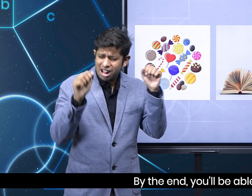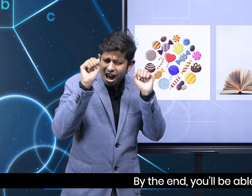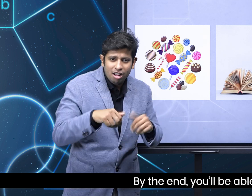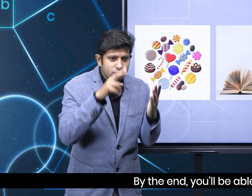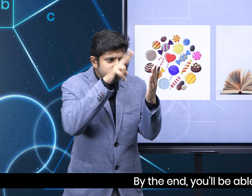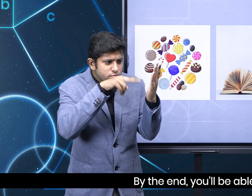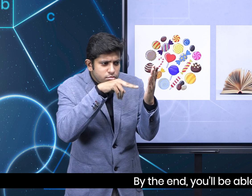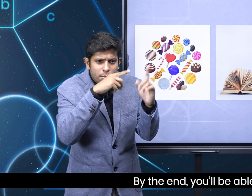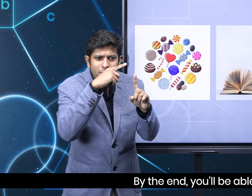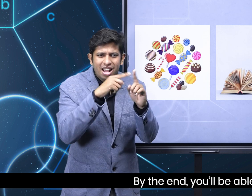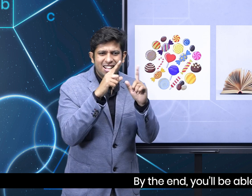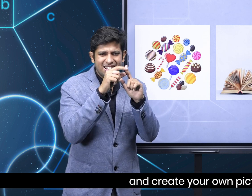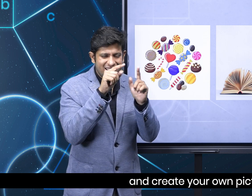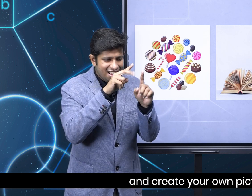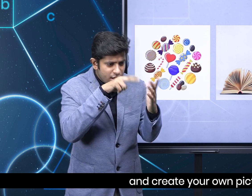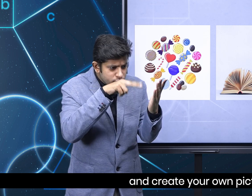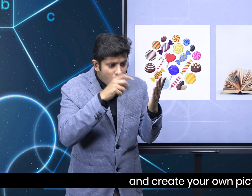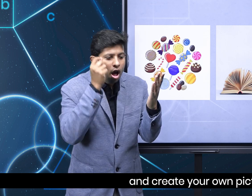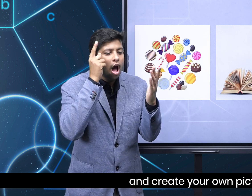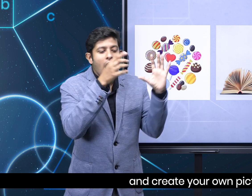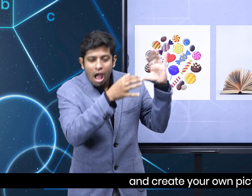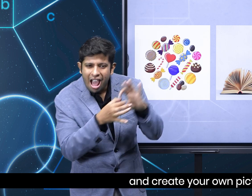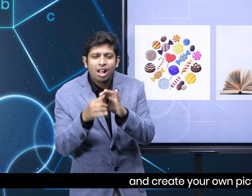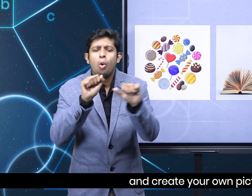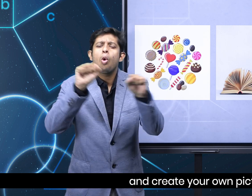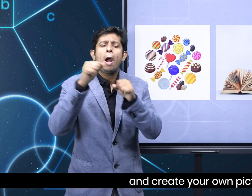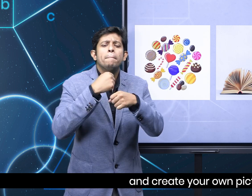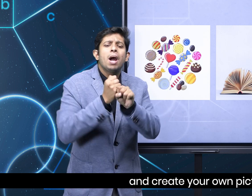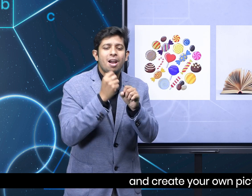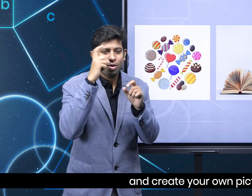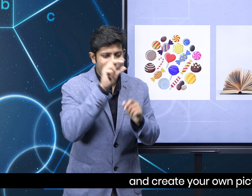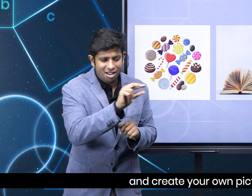By the end, you will be able to read and create your own pictographs.